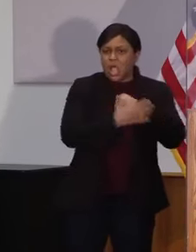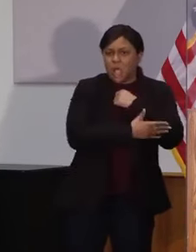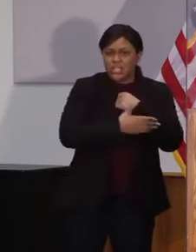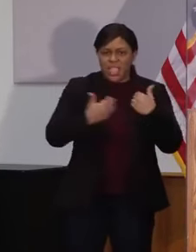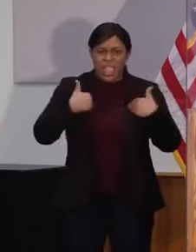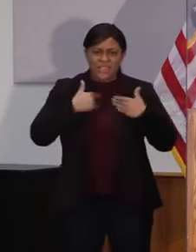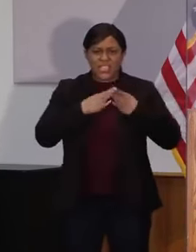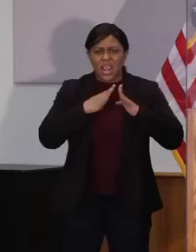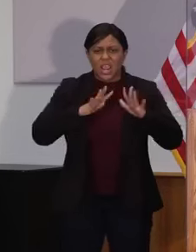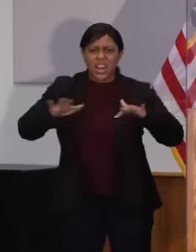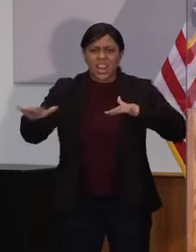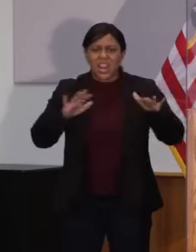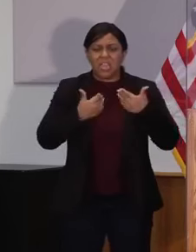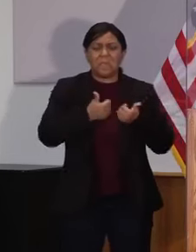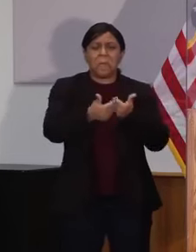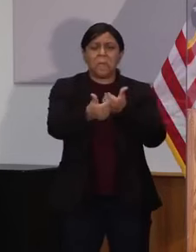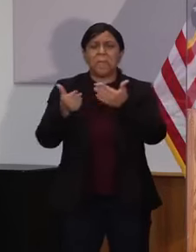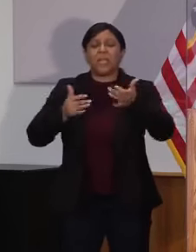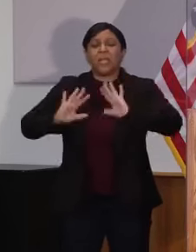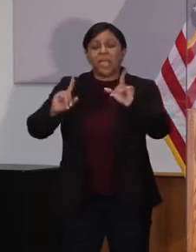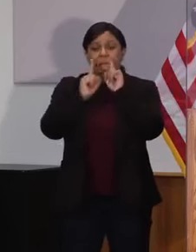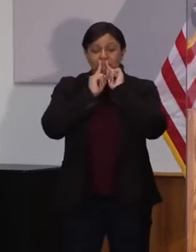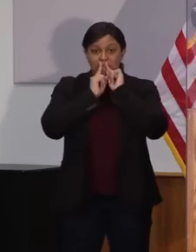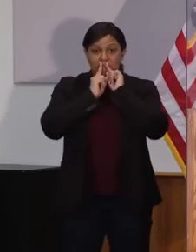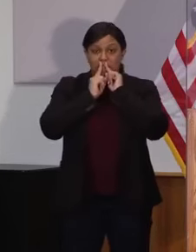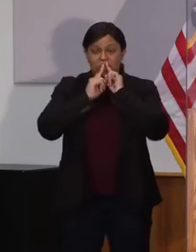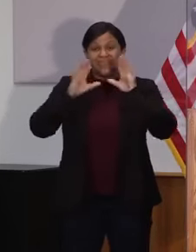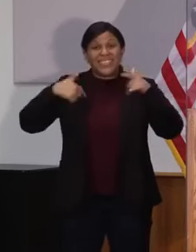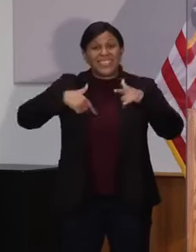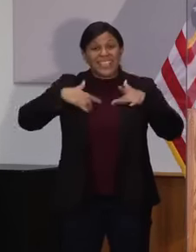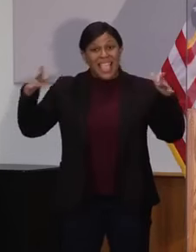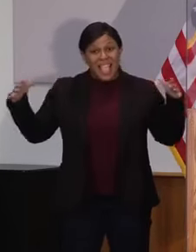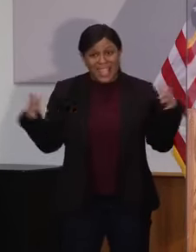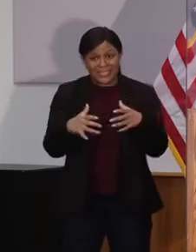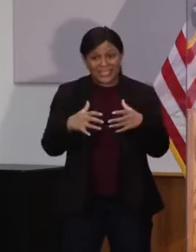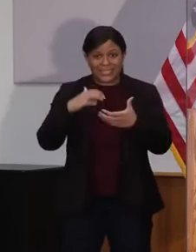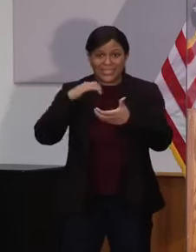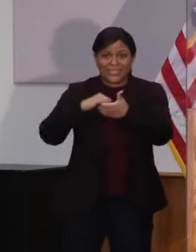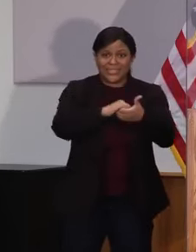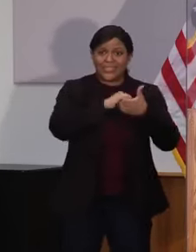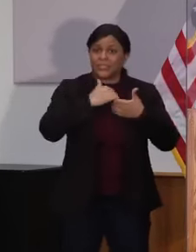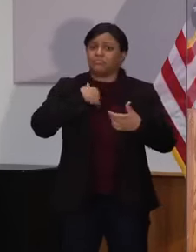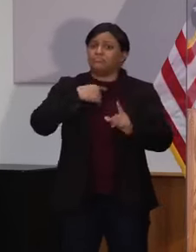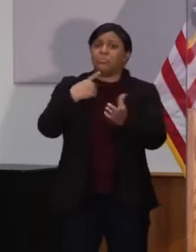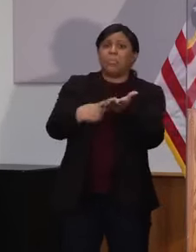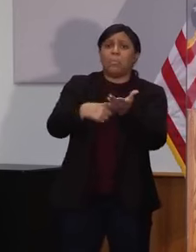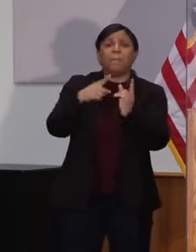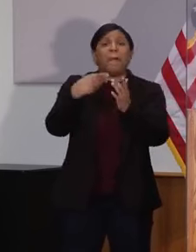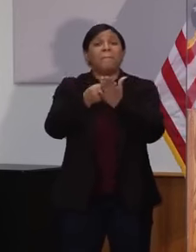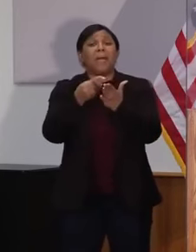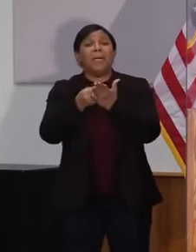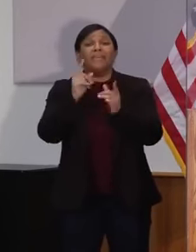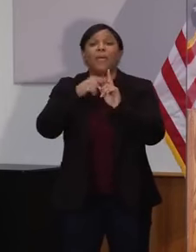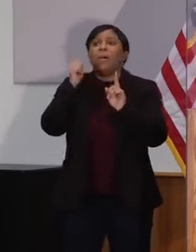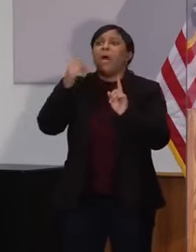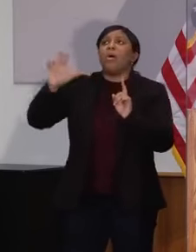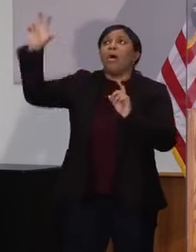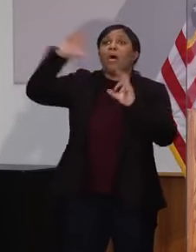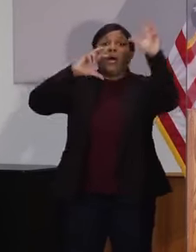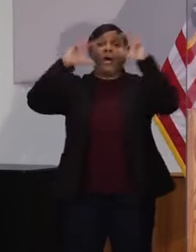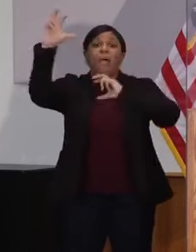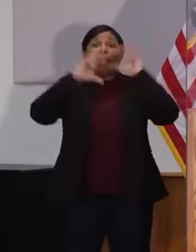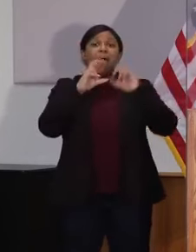this together, and we're not. I don't need to get in here to debate about tax dollars flowing out of Minneapolis. It's this idea of trying to build us into camps and trying to bail